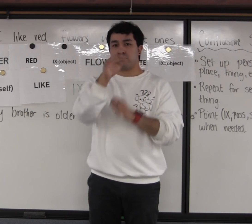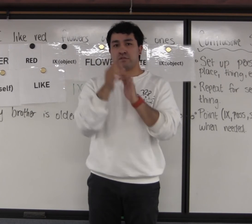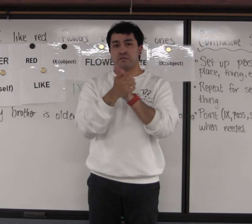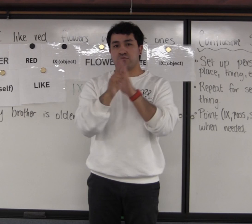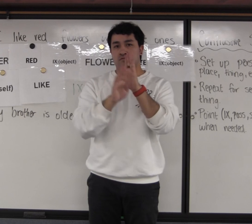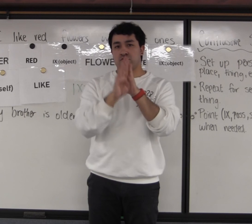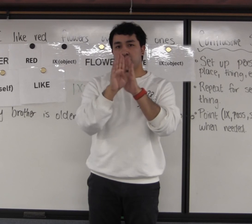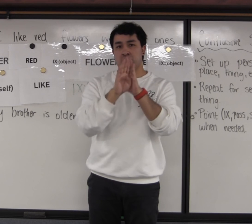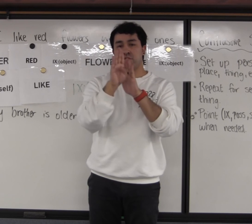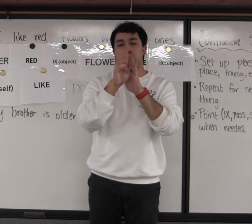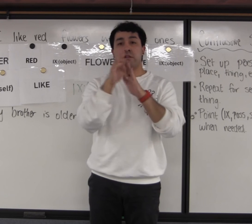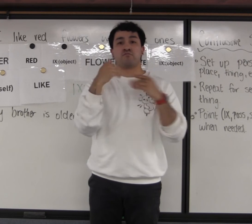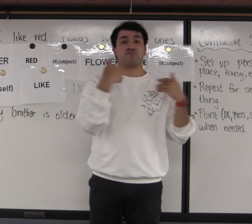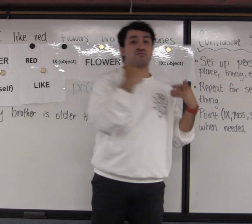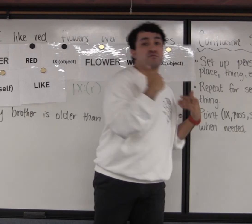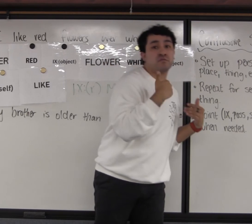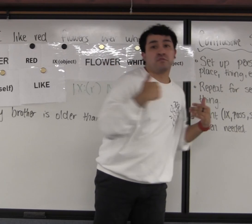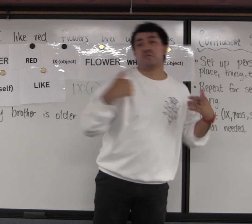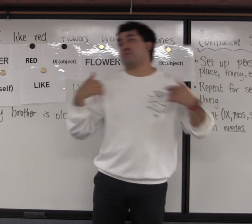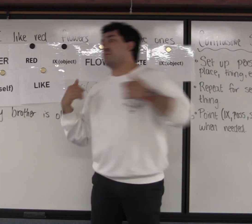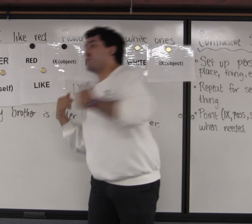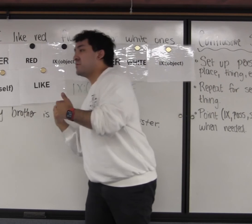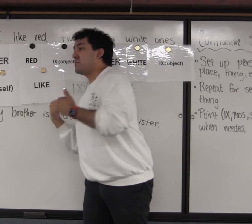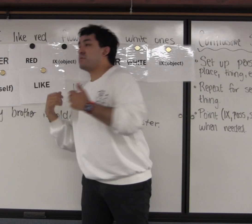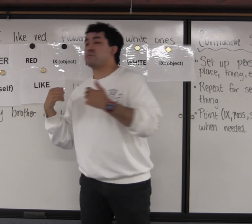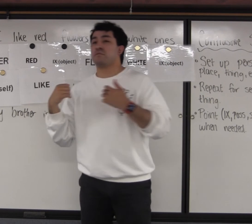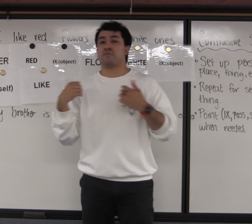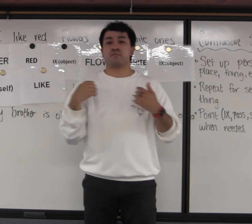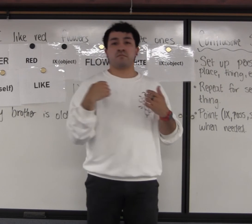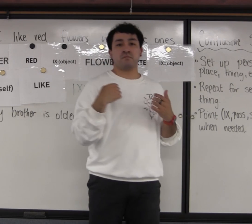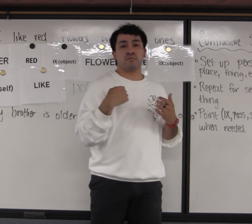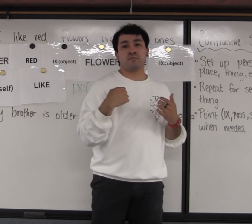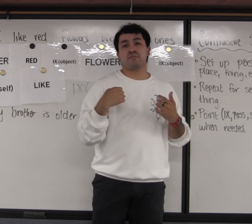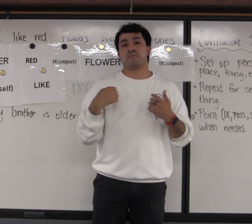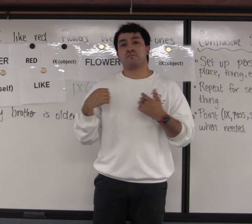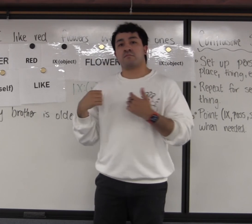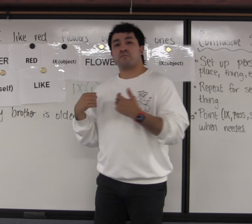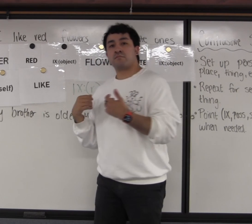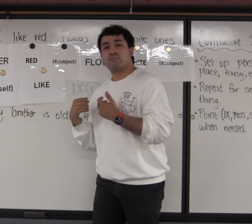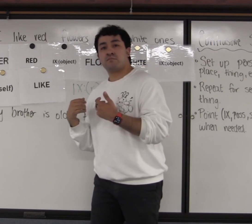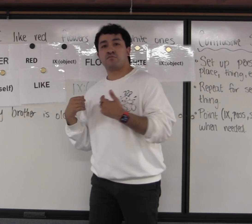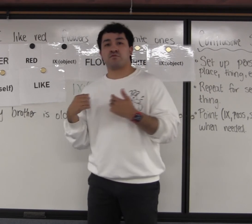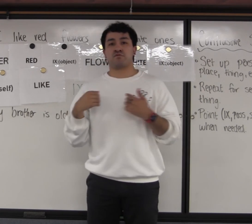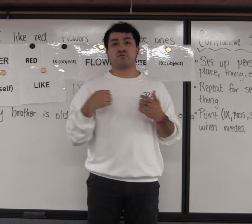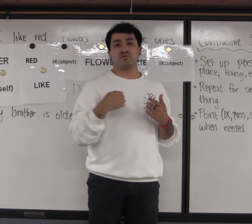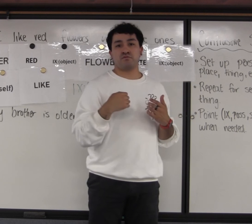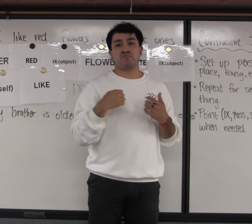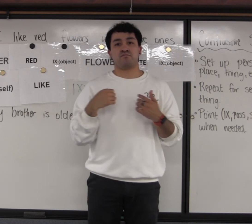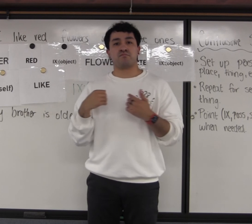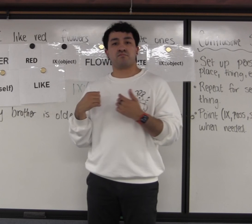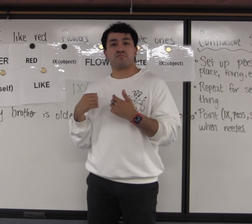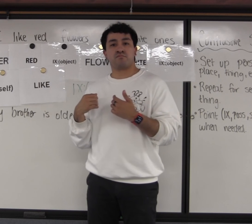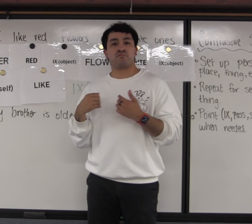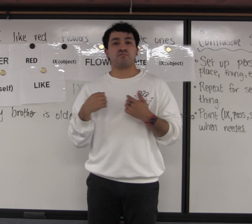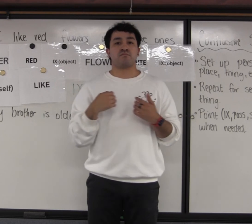because it will help develop your skills, and there's more things that are going to use it, and you don't want to be over